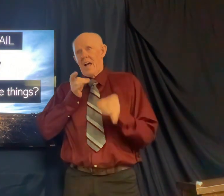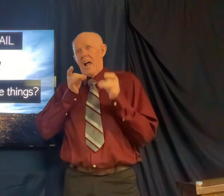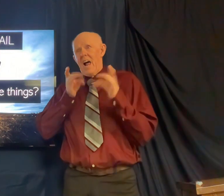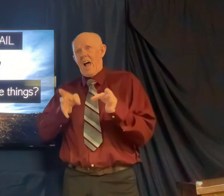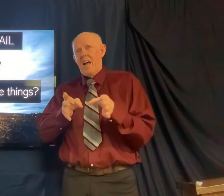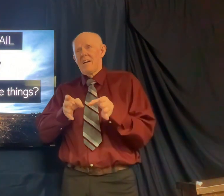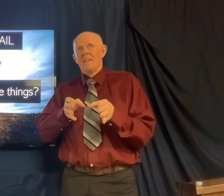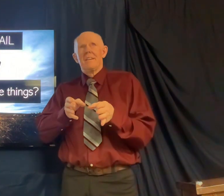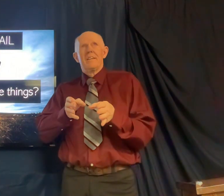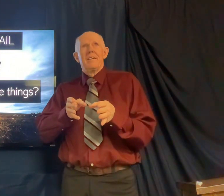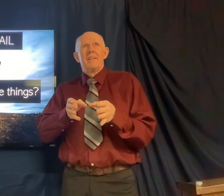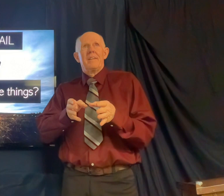hates